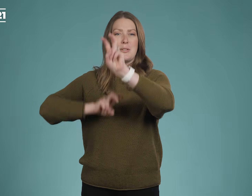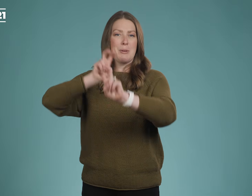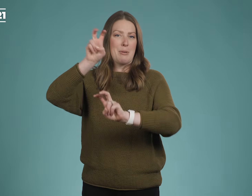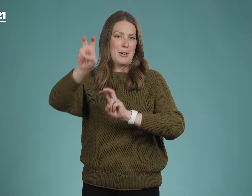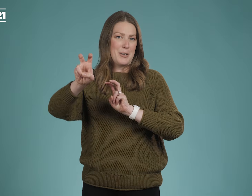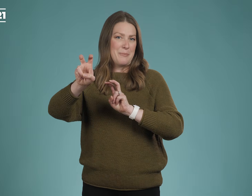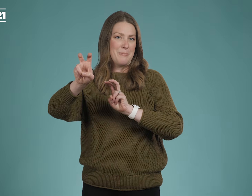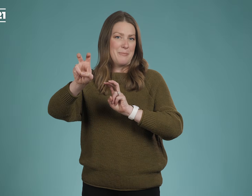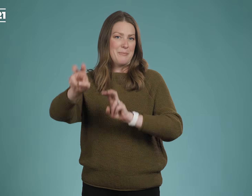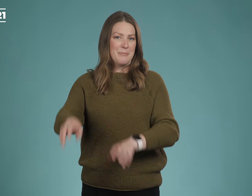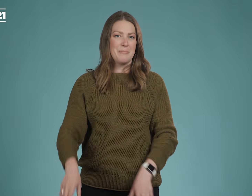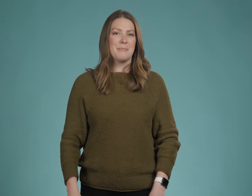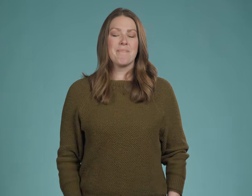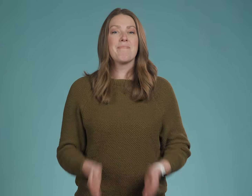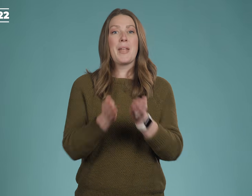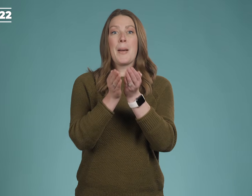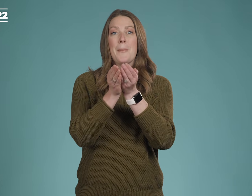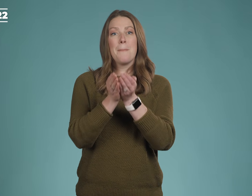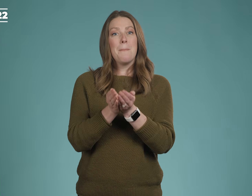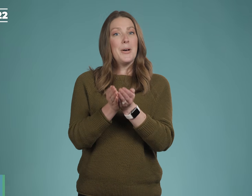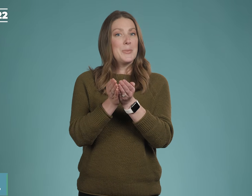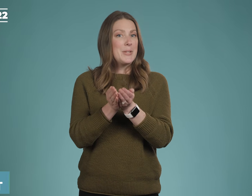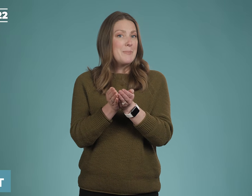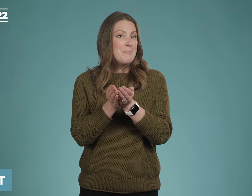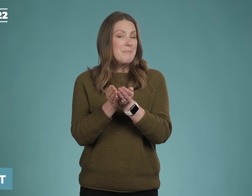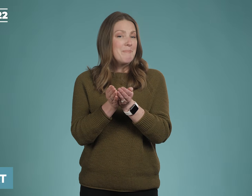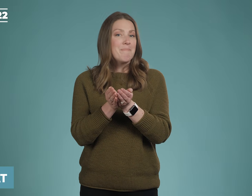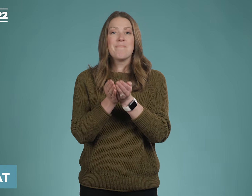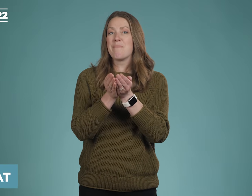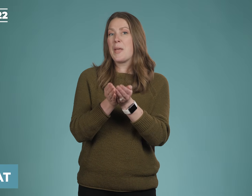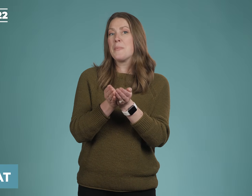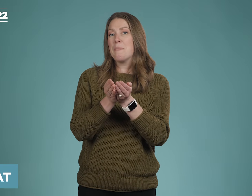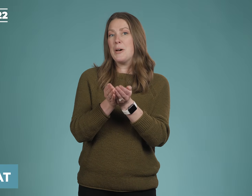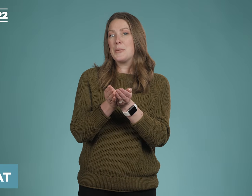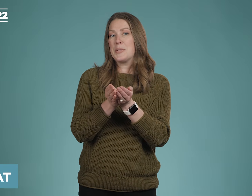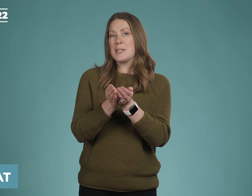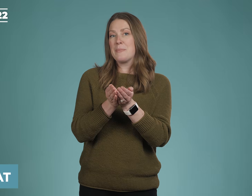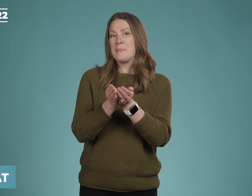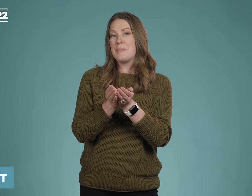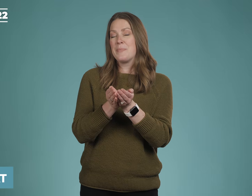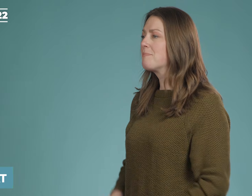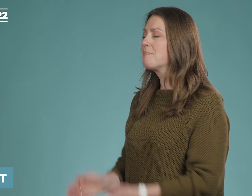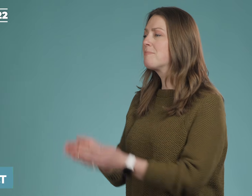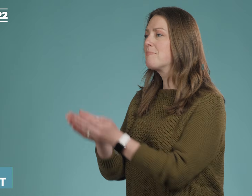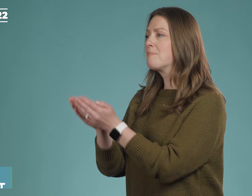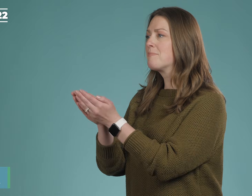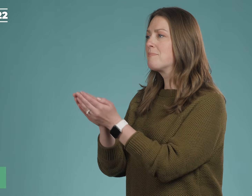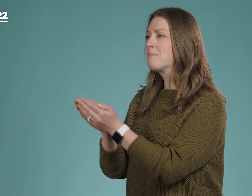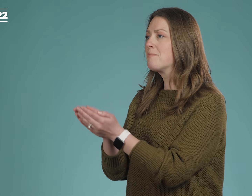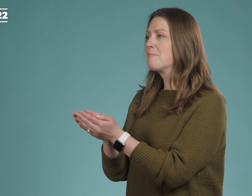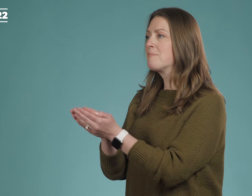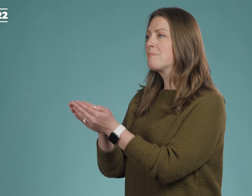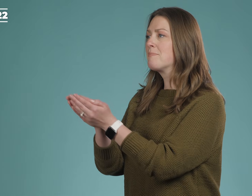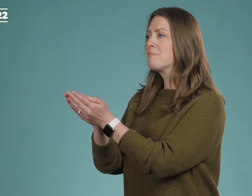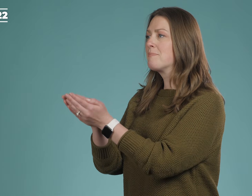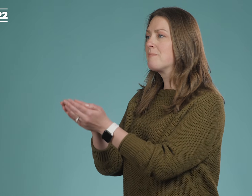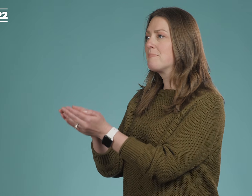Amusement park. Boat. Boat. You have your hands making the